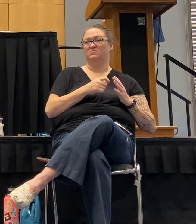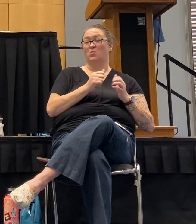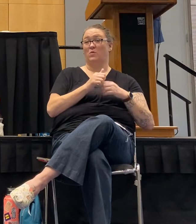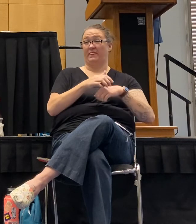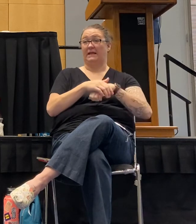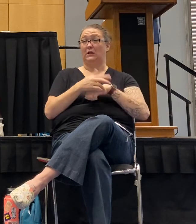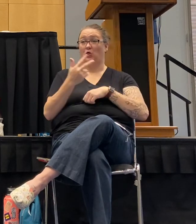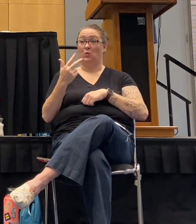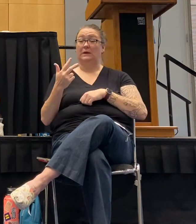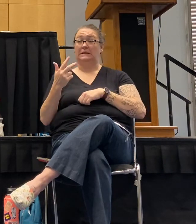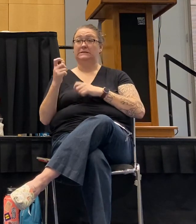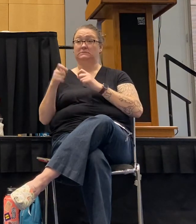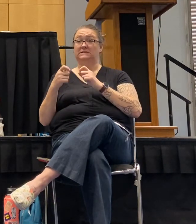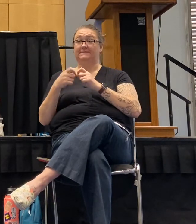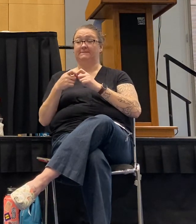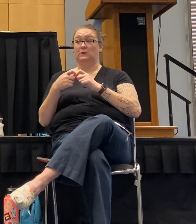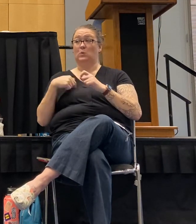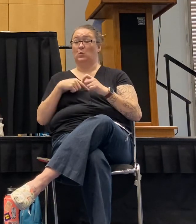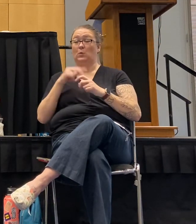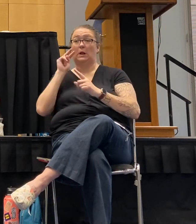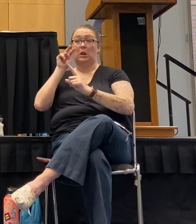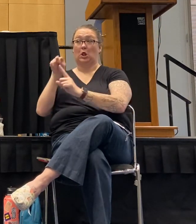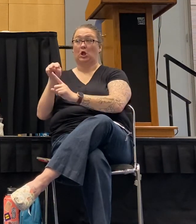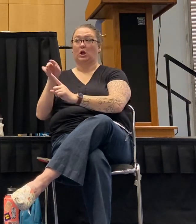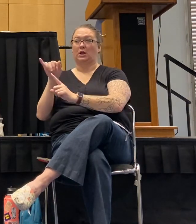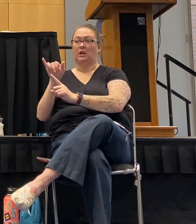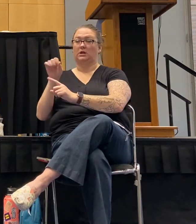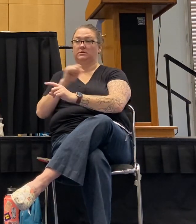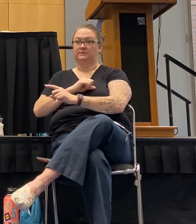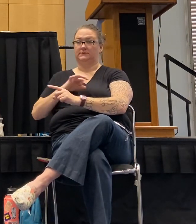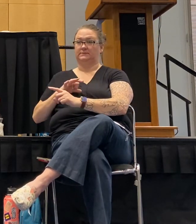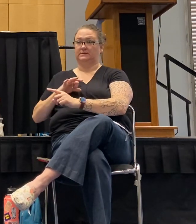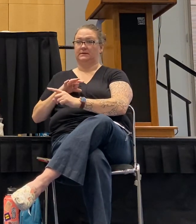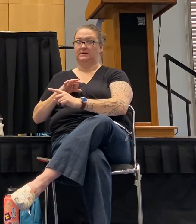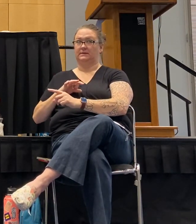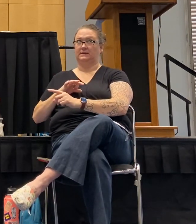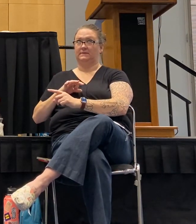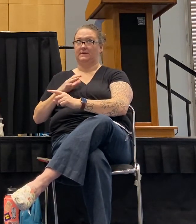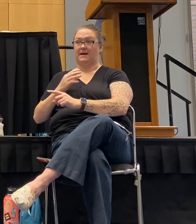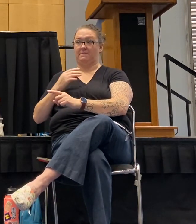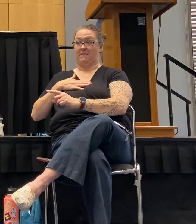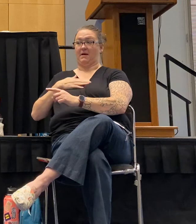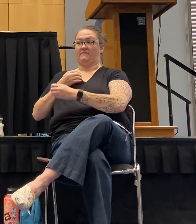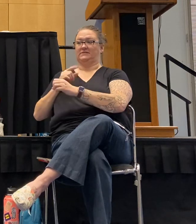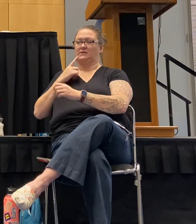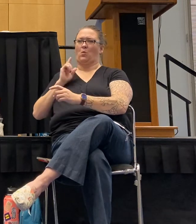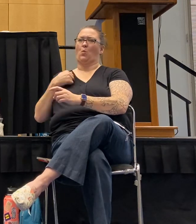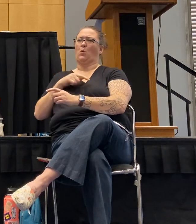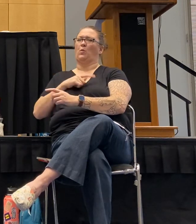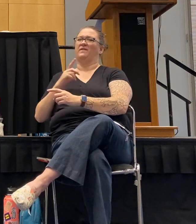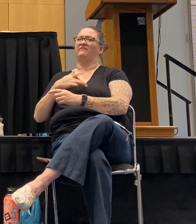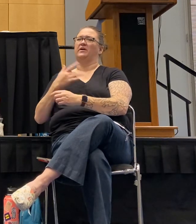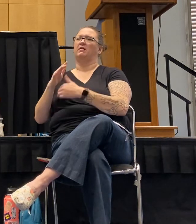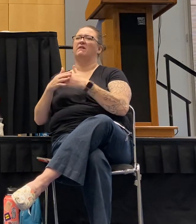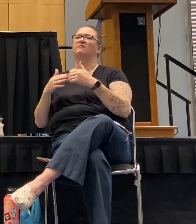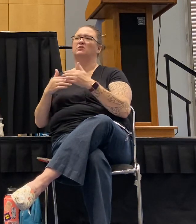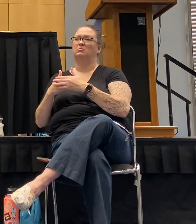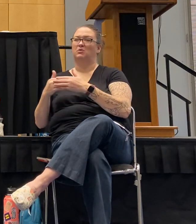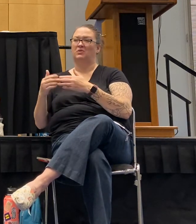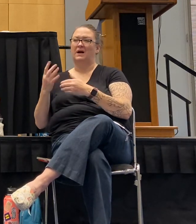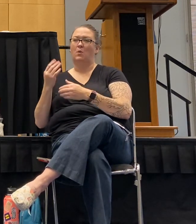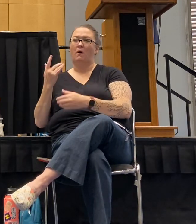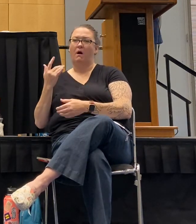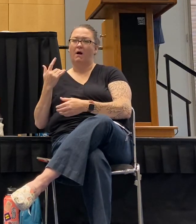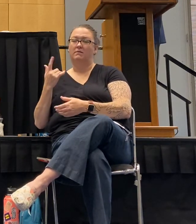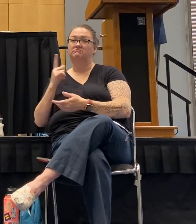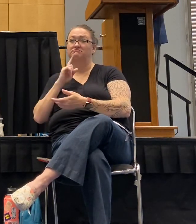English 3 specifically, we looked at it as a staff in my office to say where do we feel comfortable and why. And it did